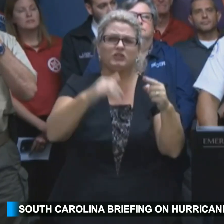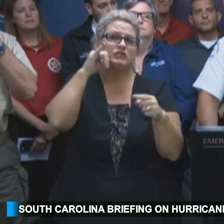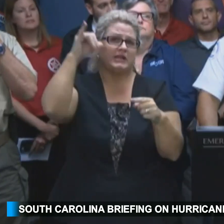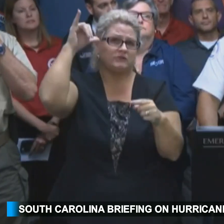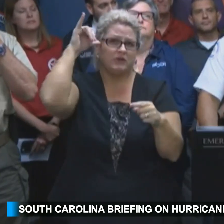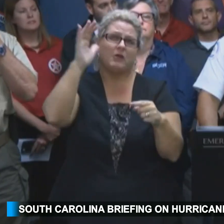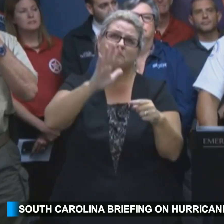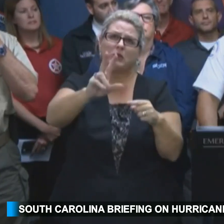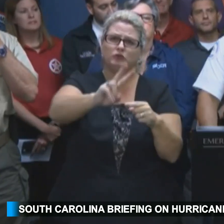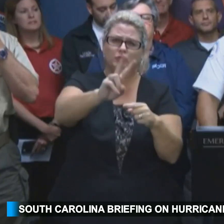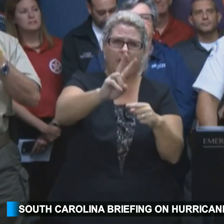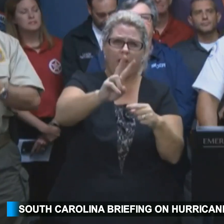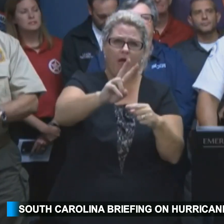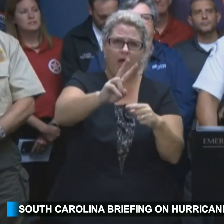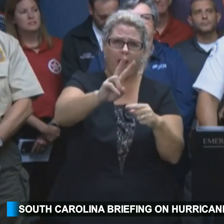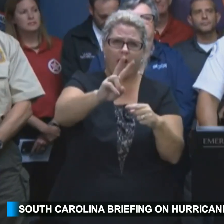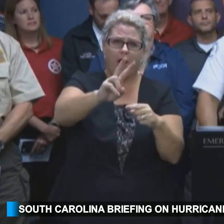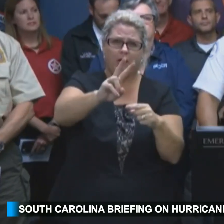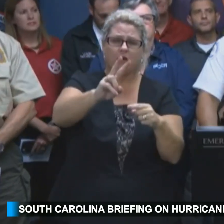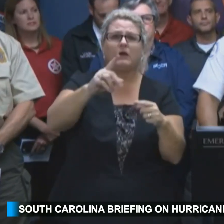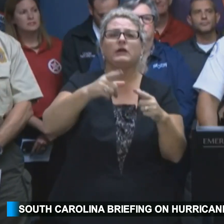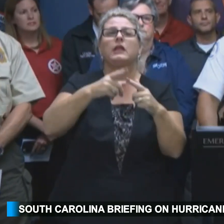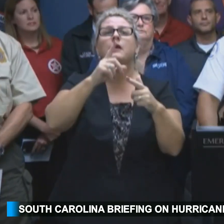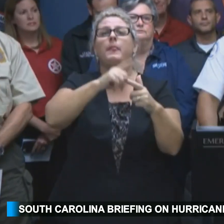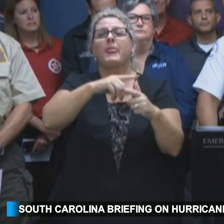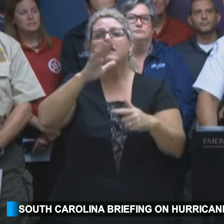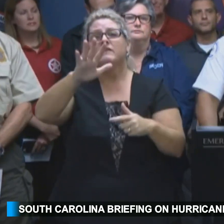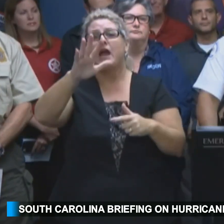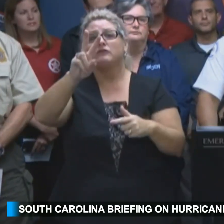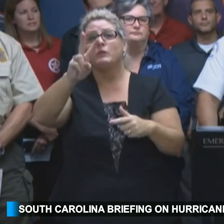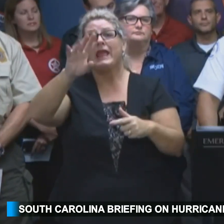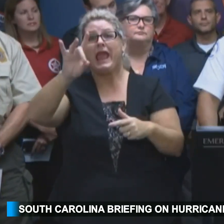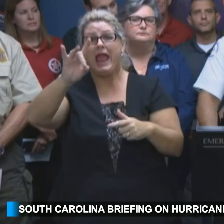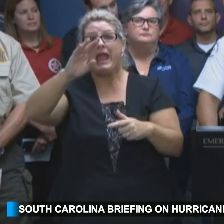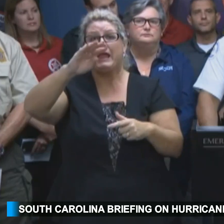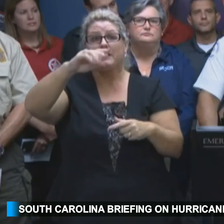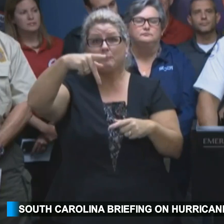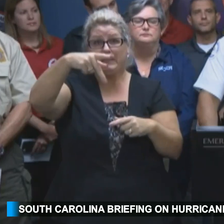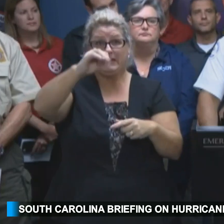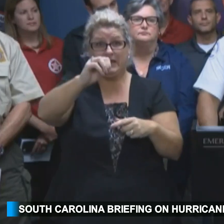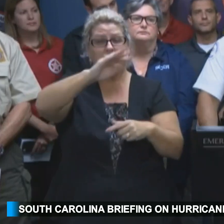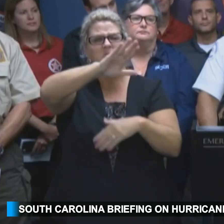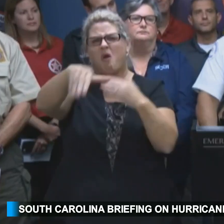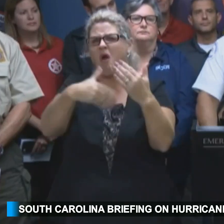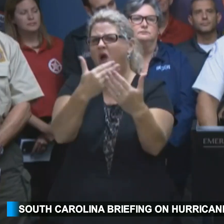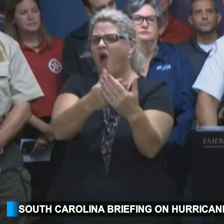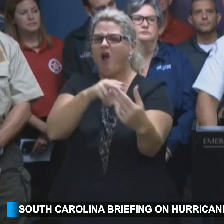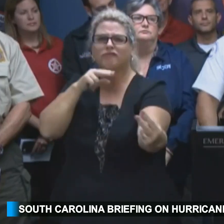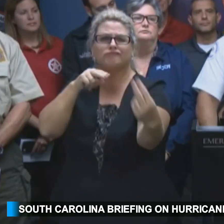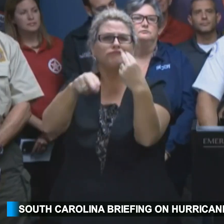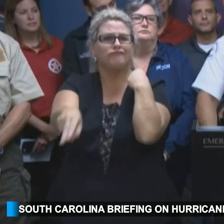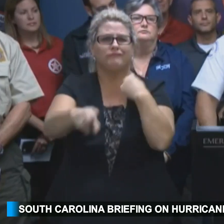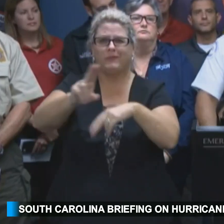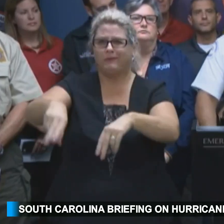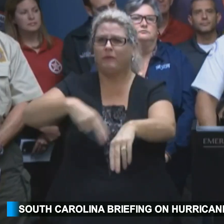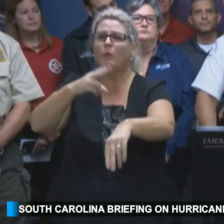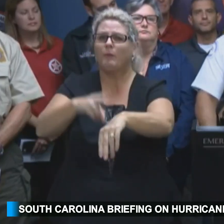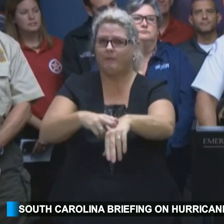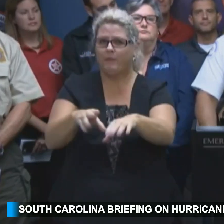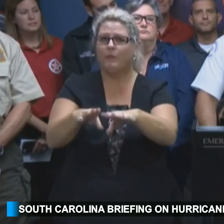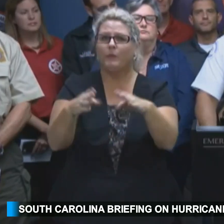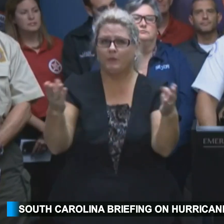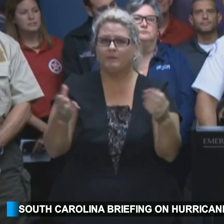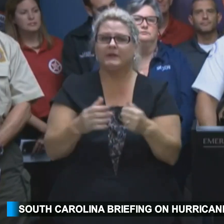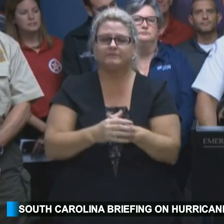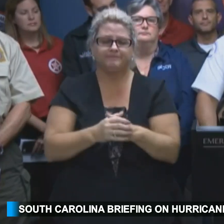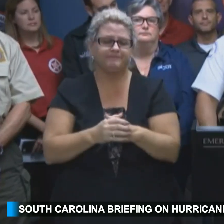at 2 p.m. and at 5:28 p.m. all normal eastbound lanes of I-26 were open.